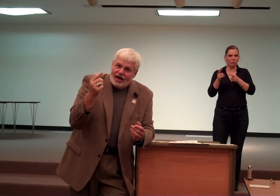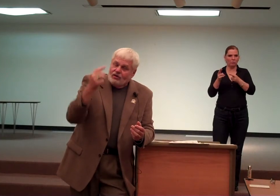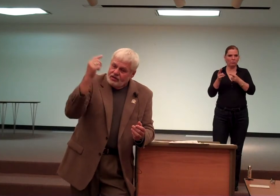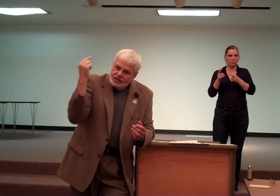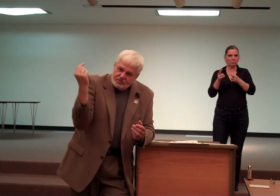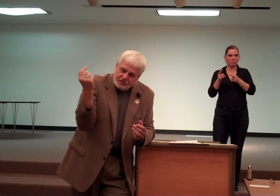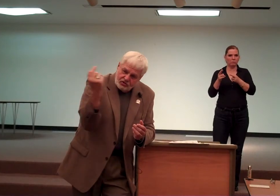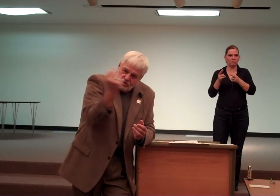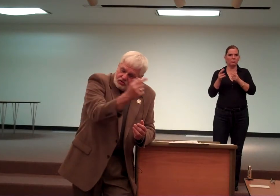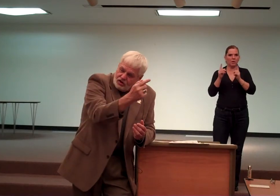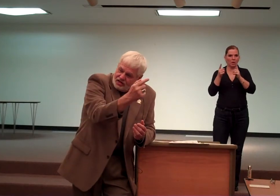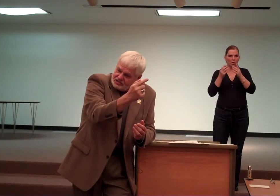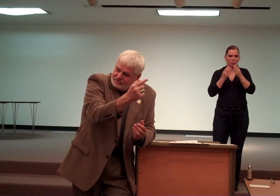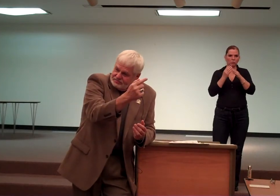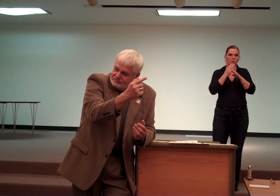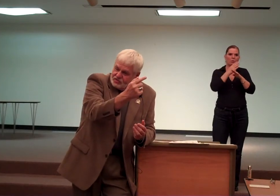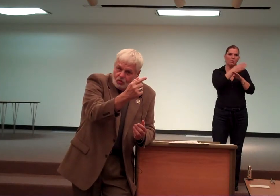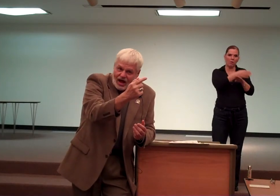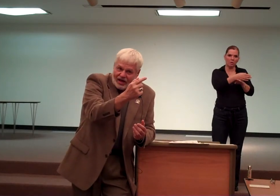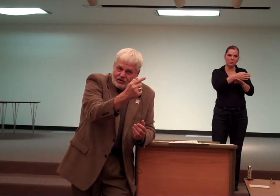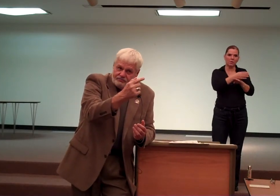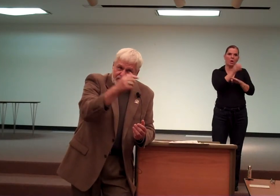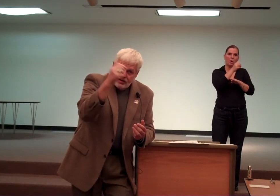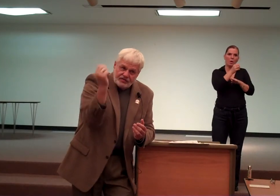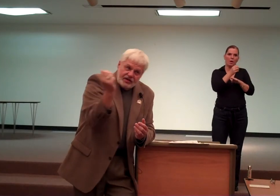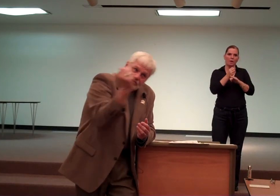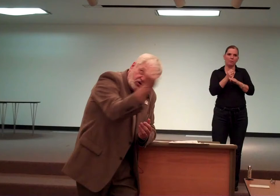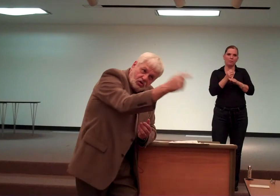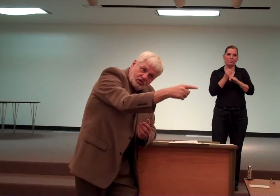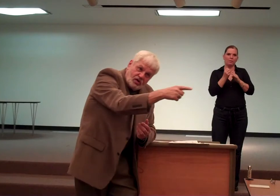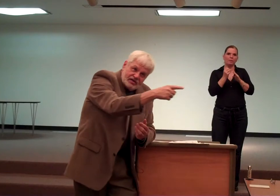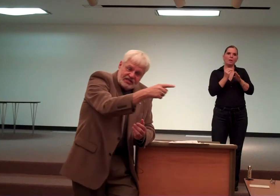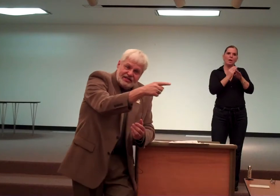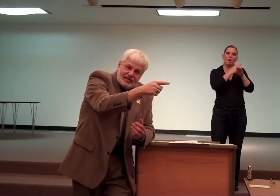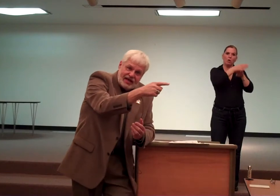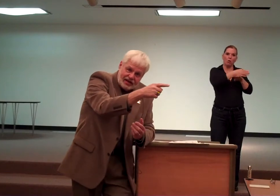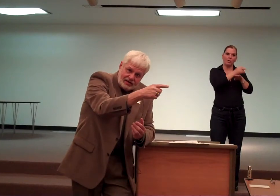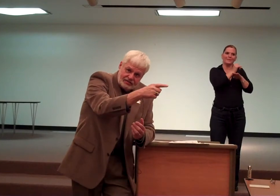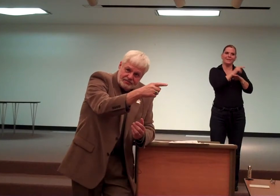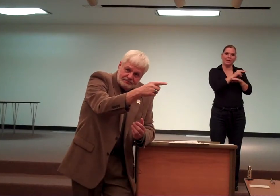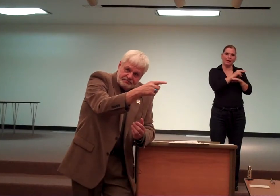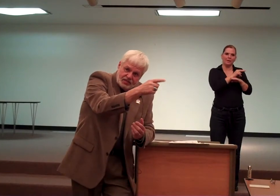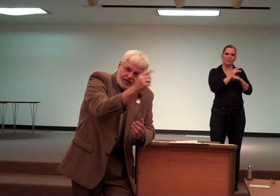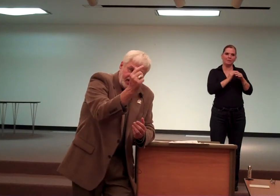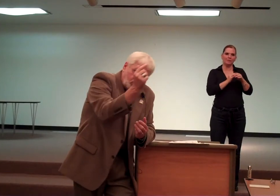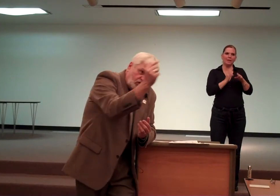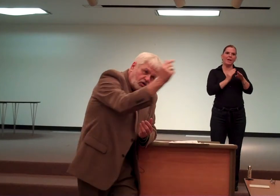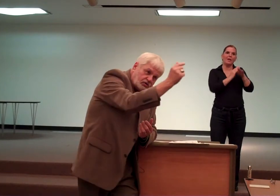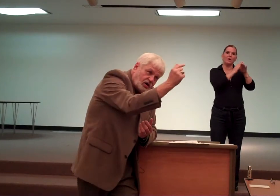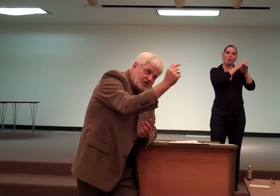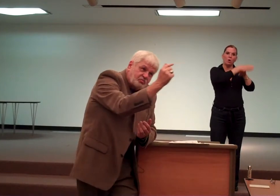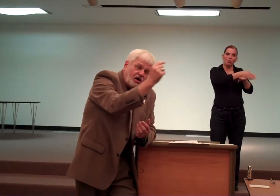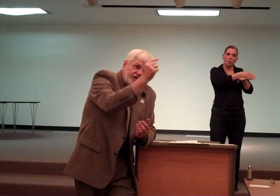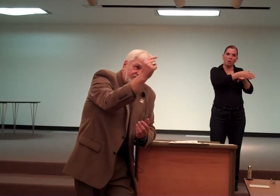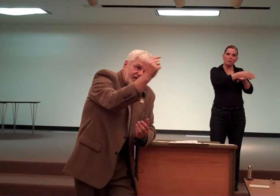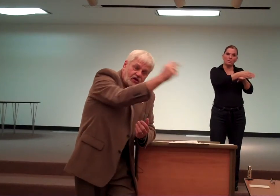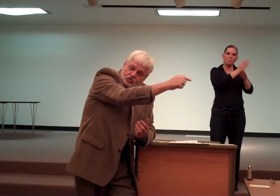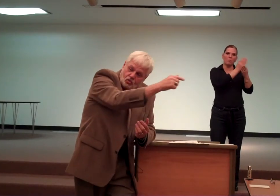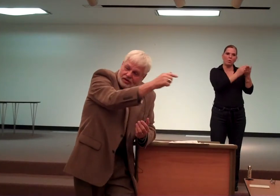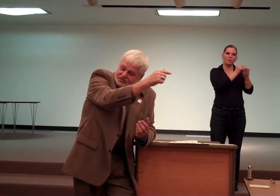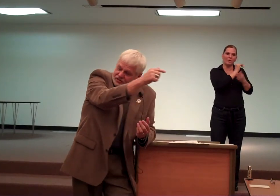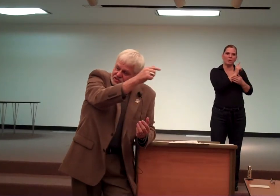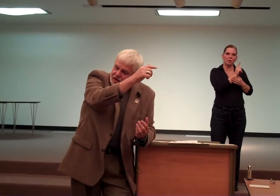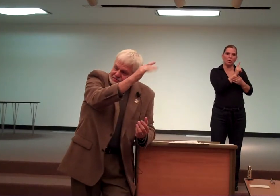takes a while, then it'll go across Ohio, then it'll go across Indiana, and it will go across part